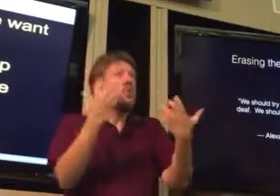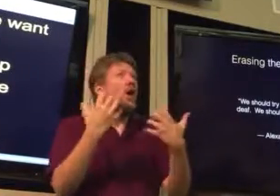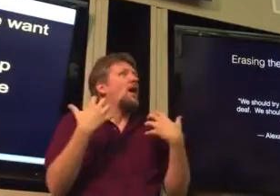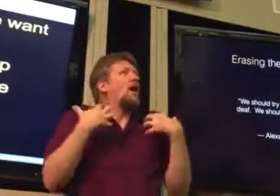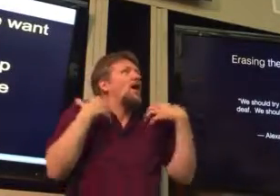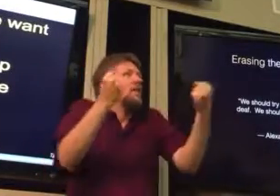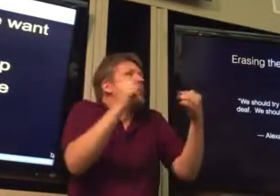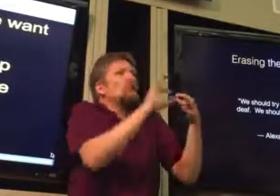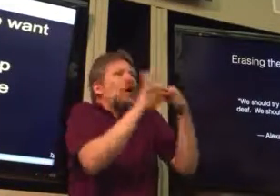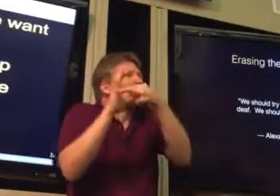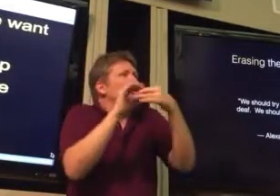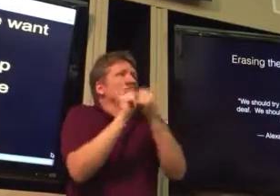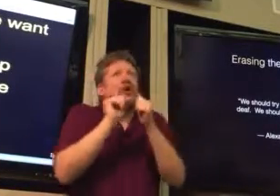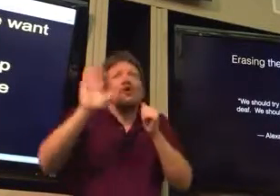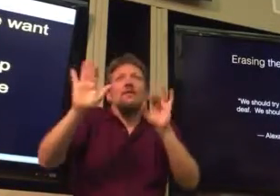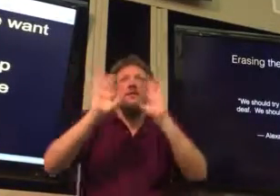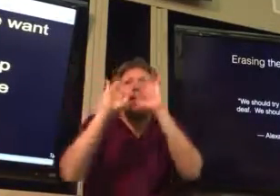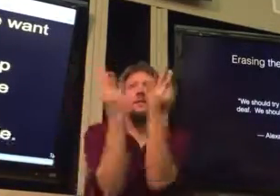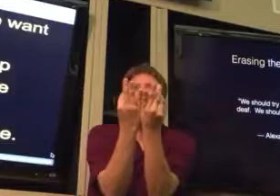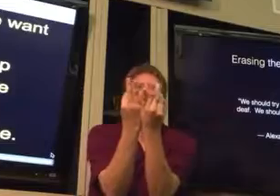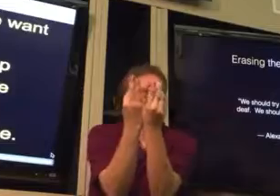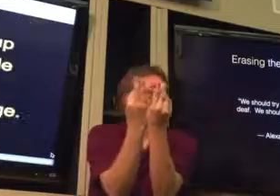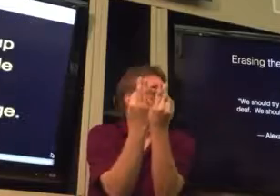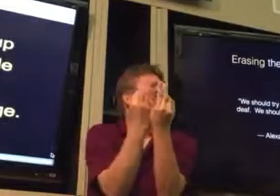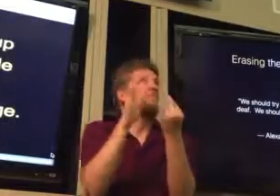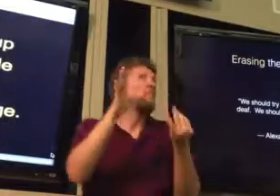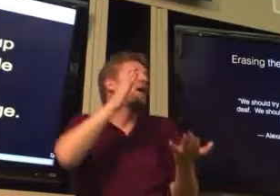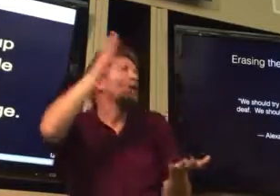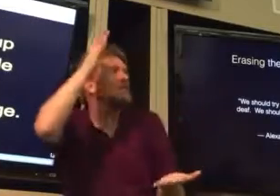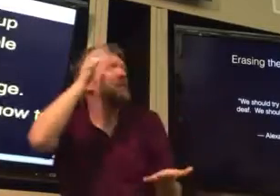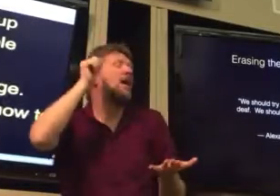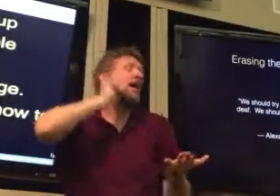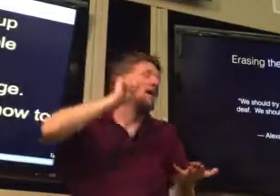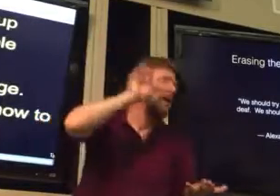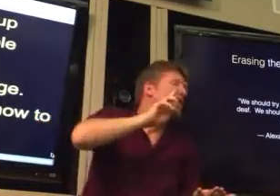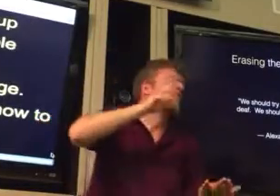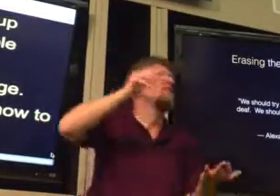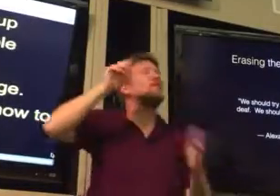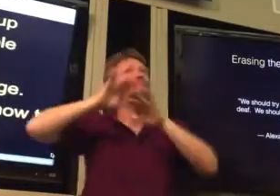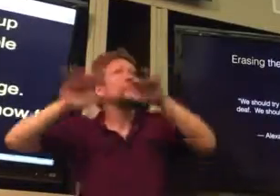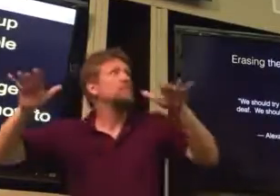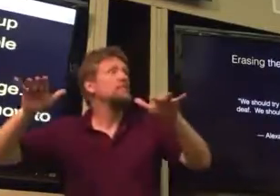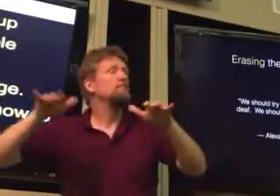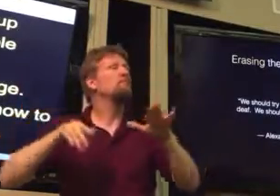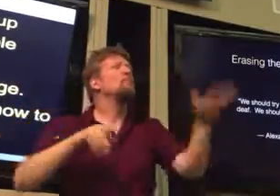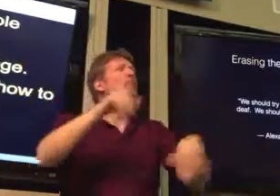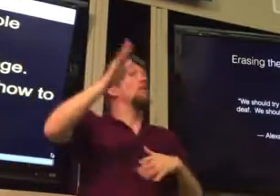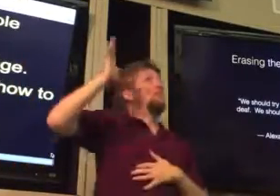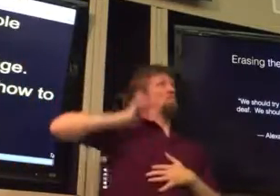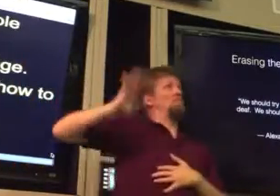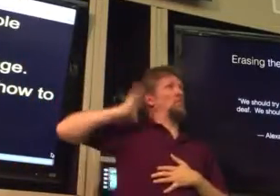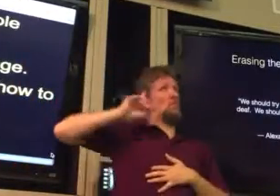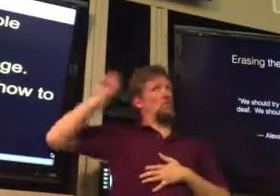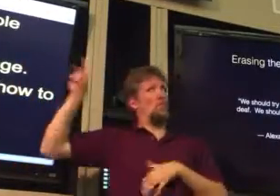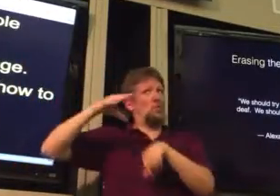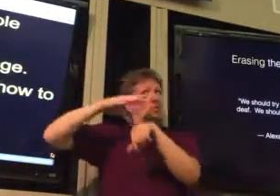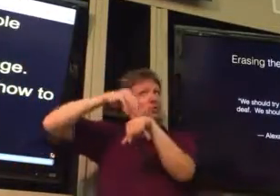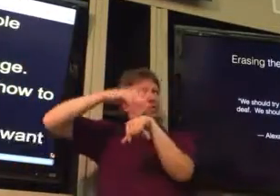fine. We want you to have a healthy relationship with your family, your parents, your aunts and uncles.